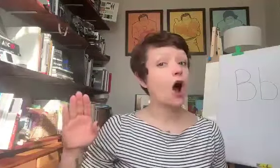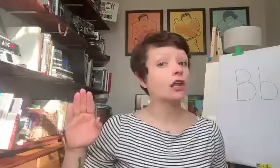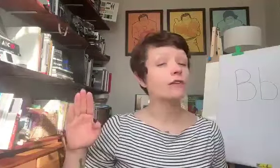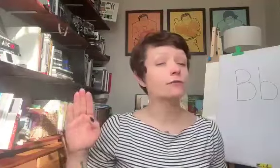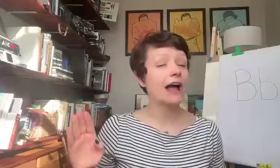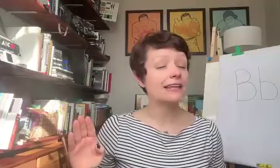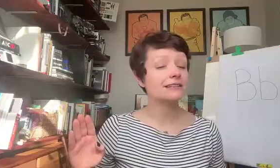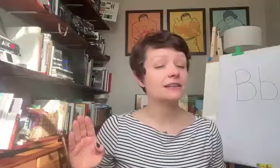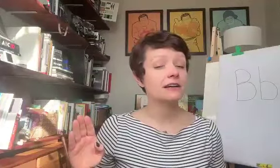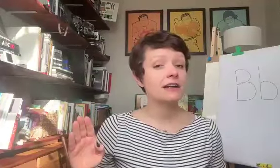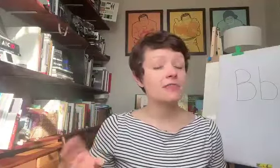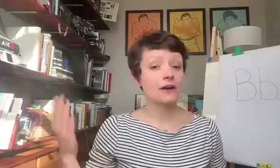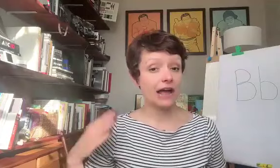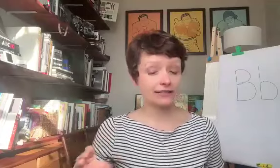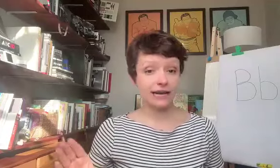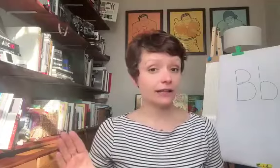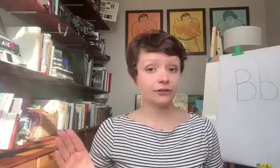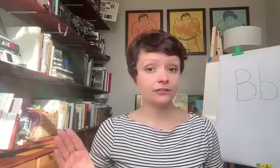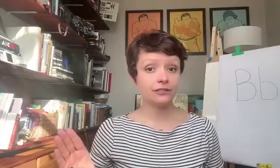all of our friends that are kinesthetic learners,